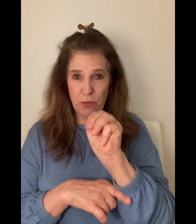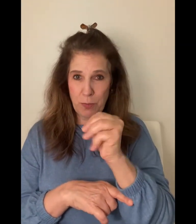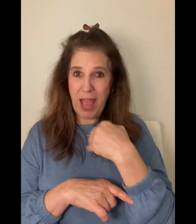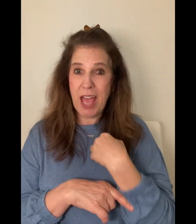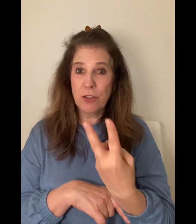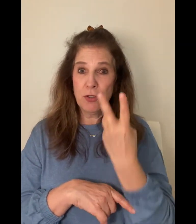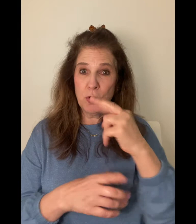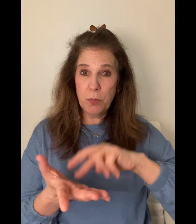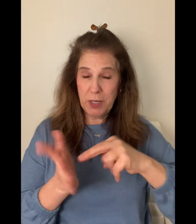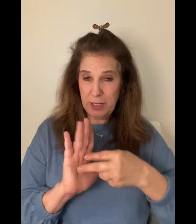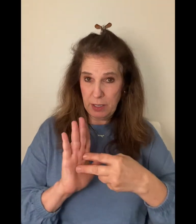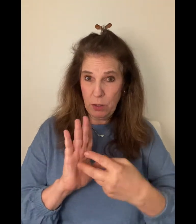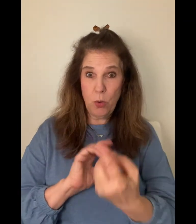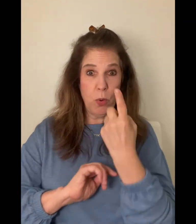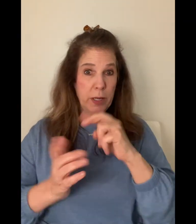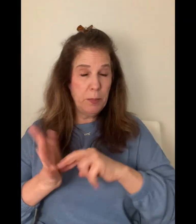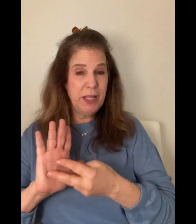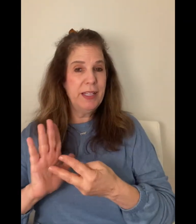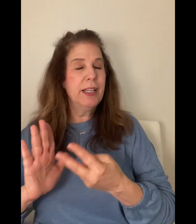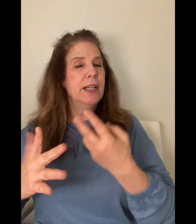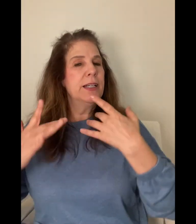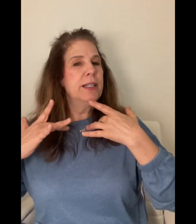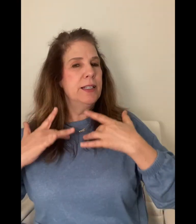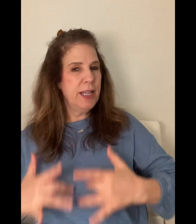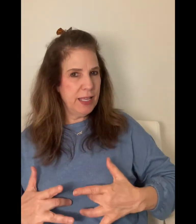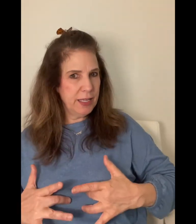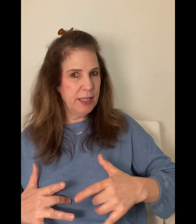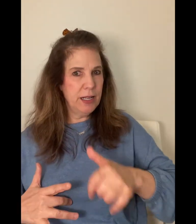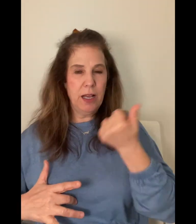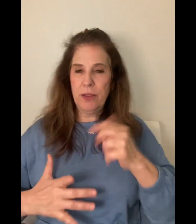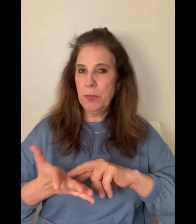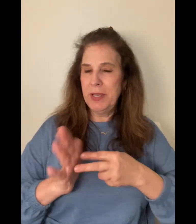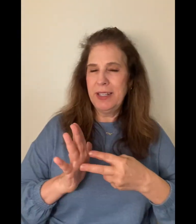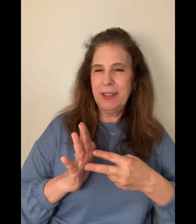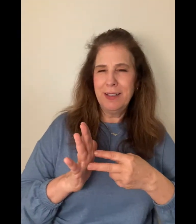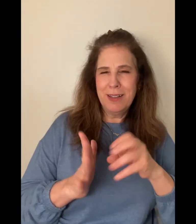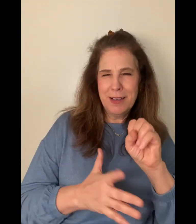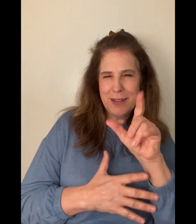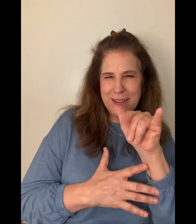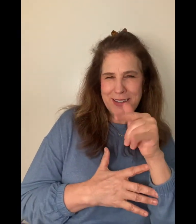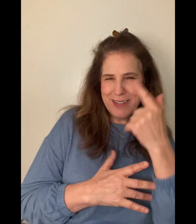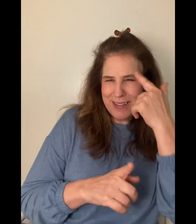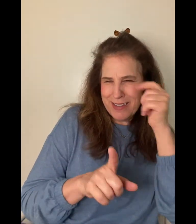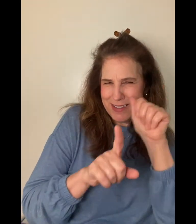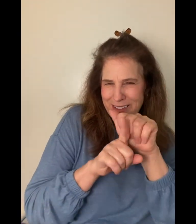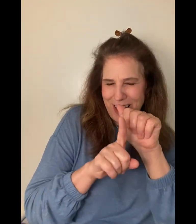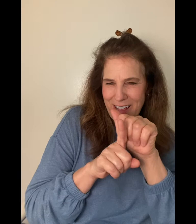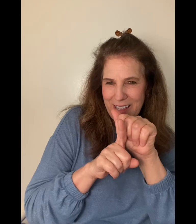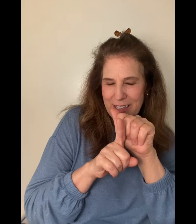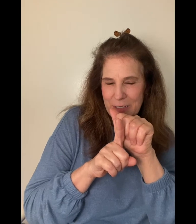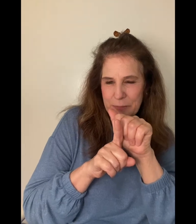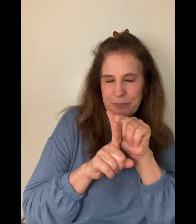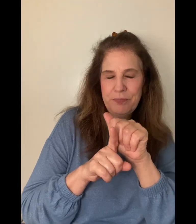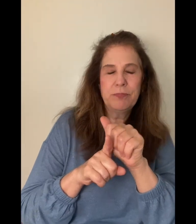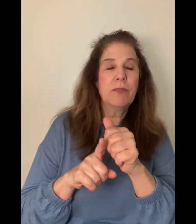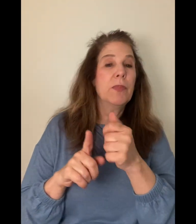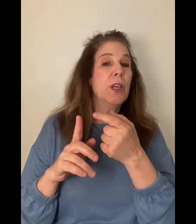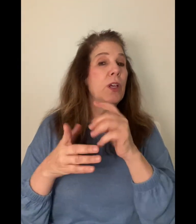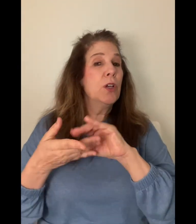on contrary, the snake was also arum, meaning from the context that he was shrewd. So same word with the different